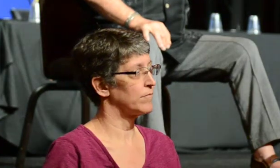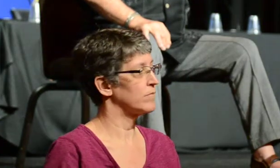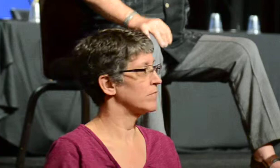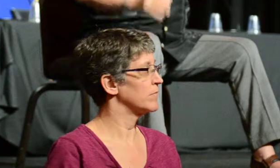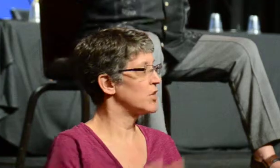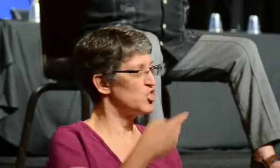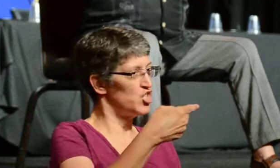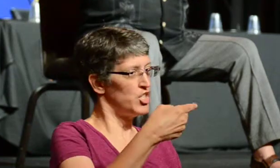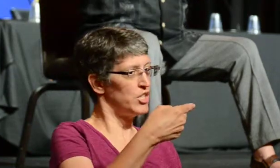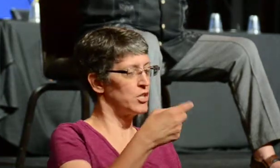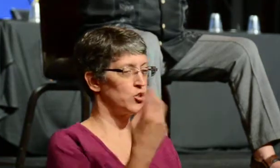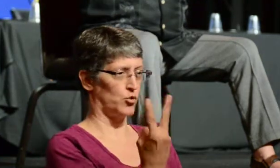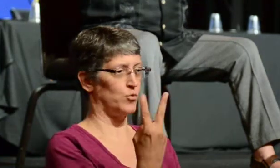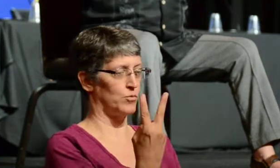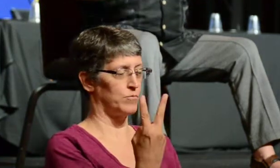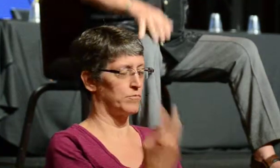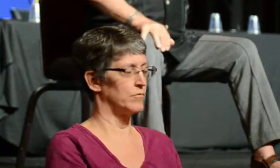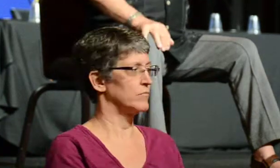G2.